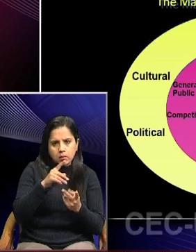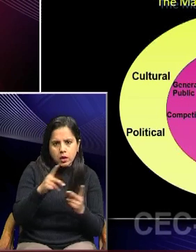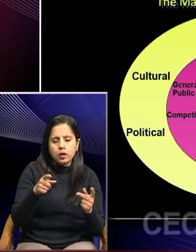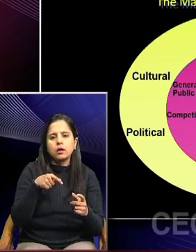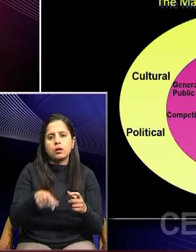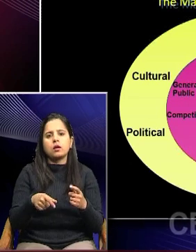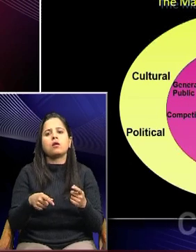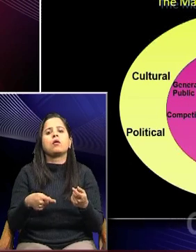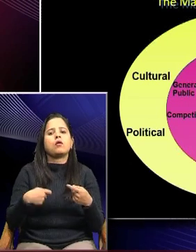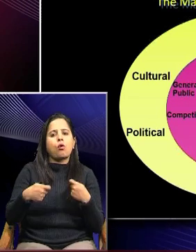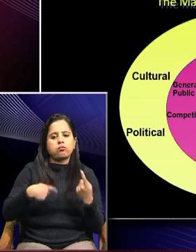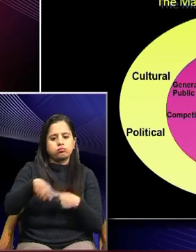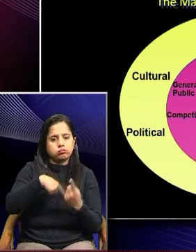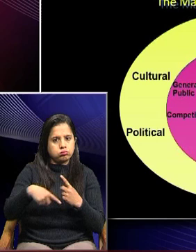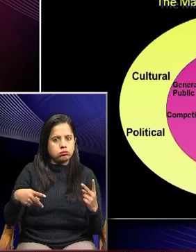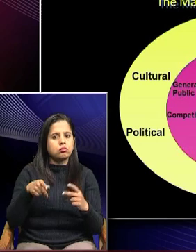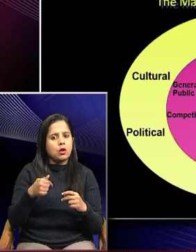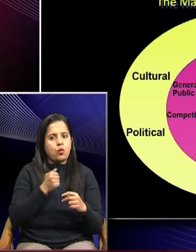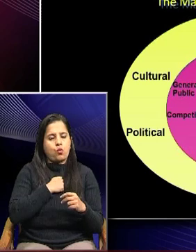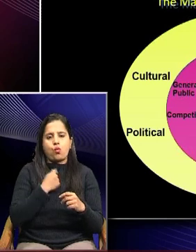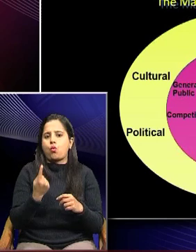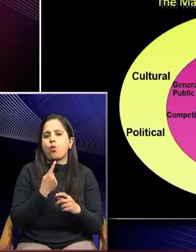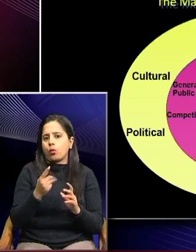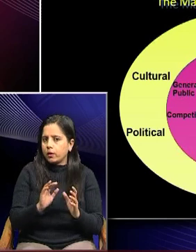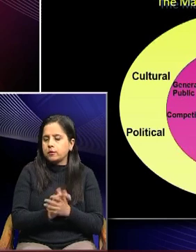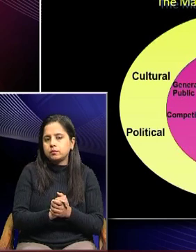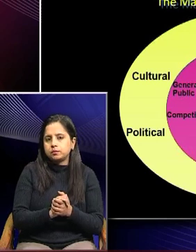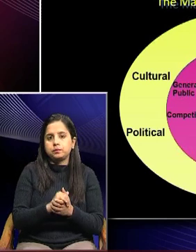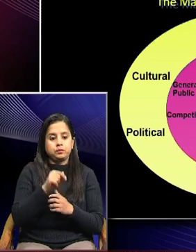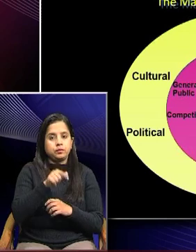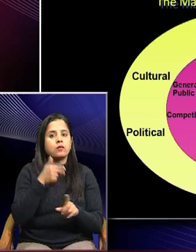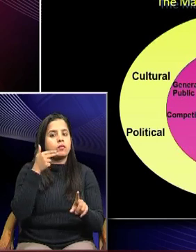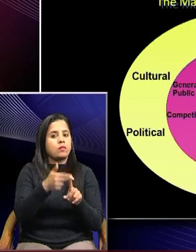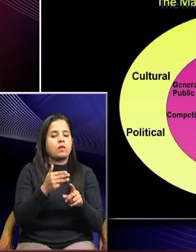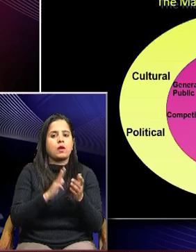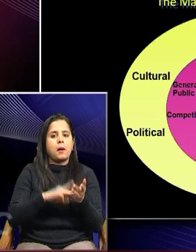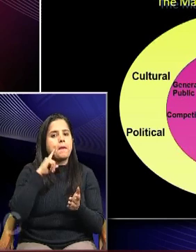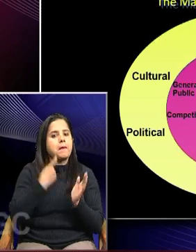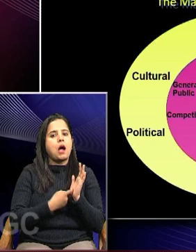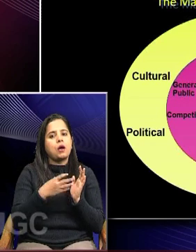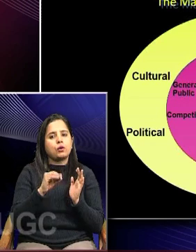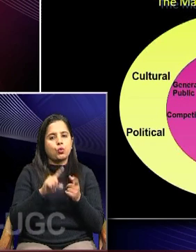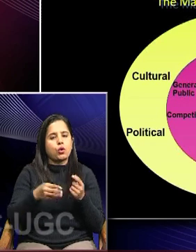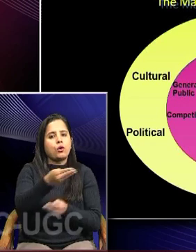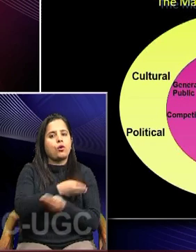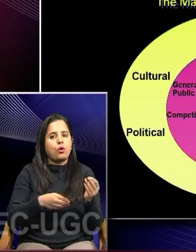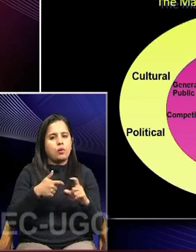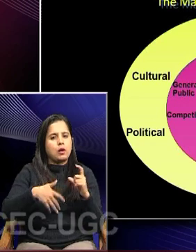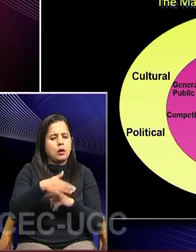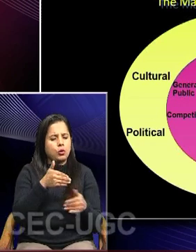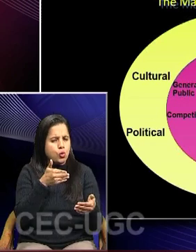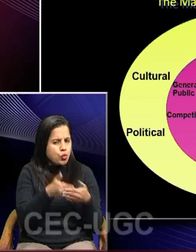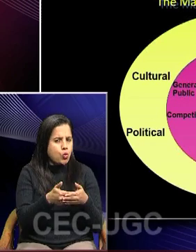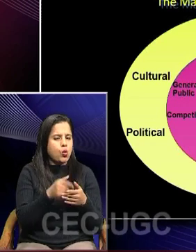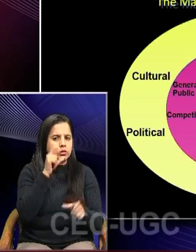competitors which are very specific to my industry. So, this is called microeconomic environment, which is slightly close